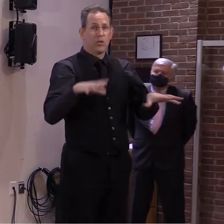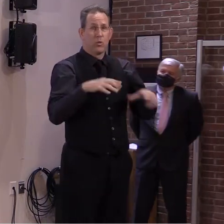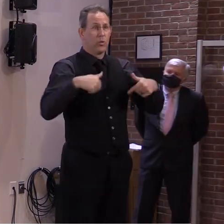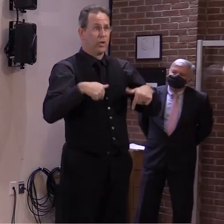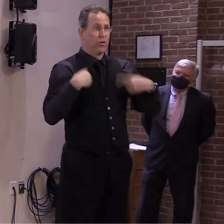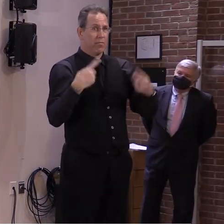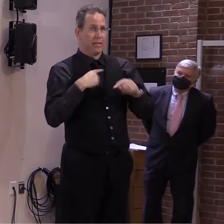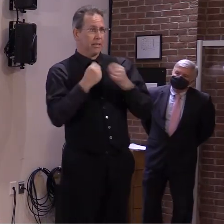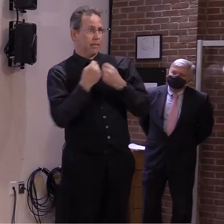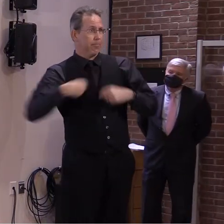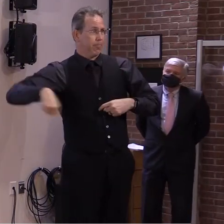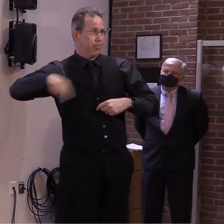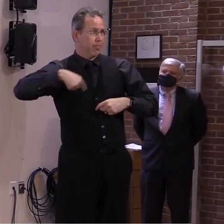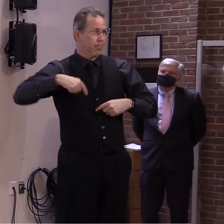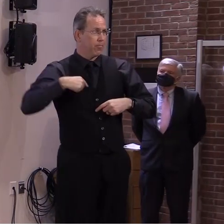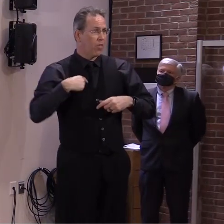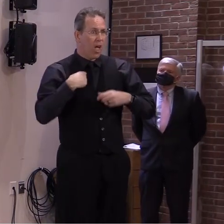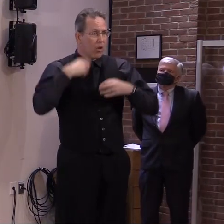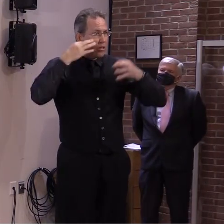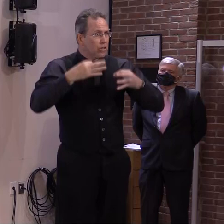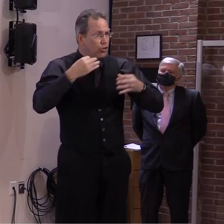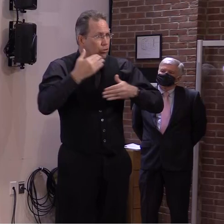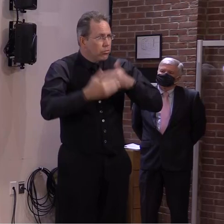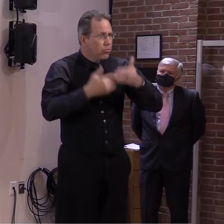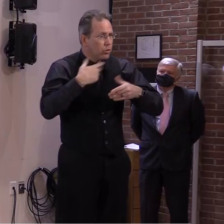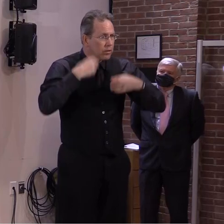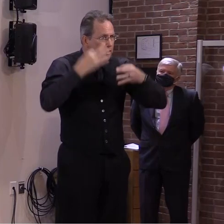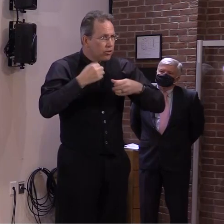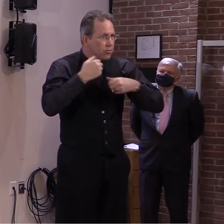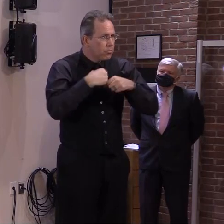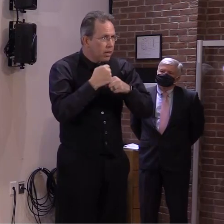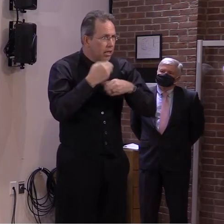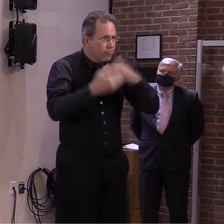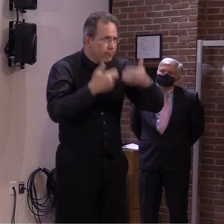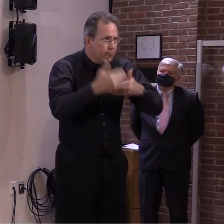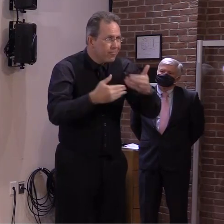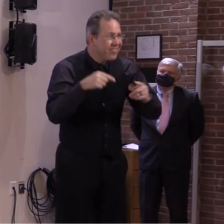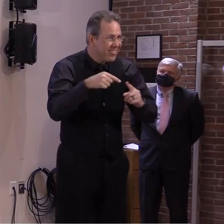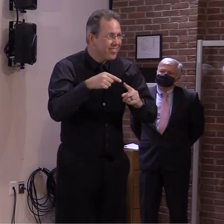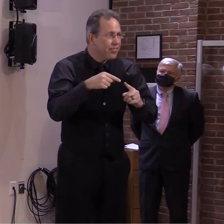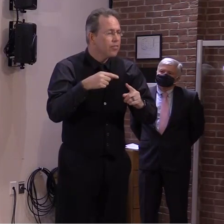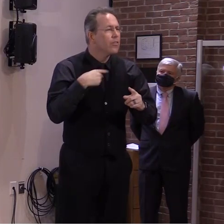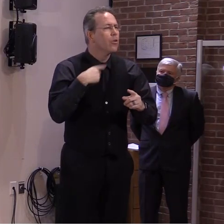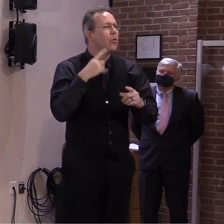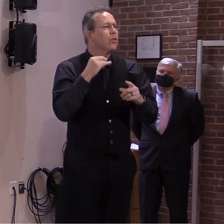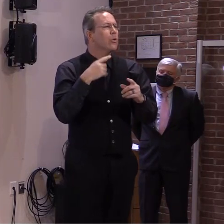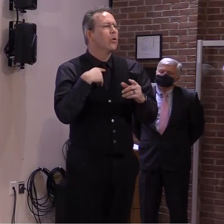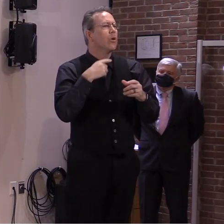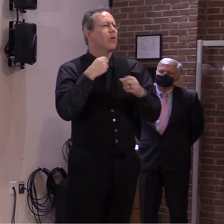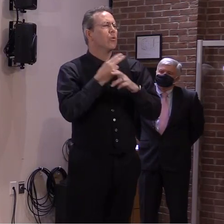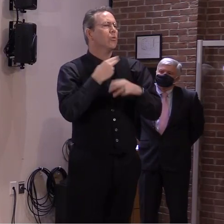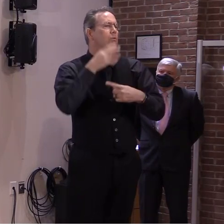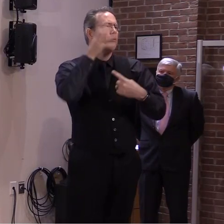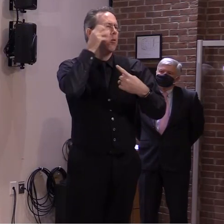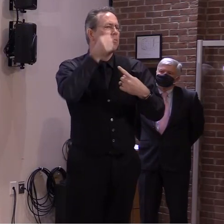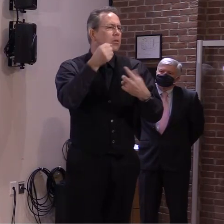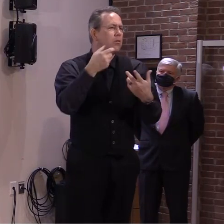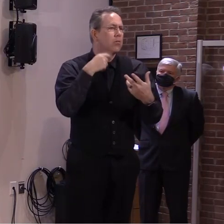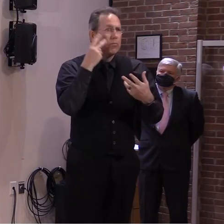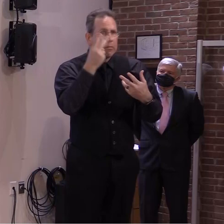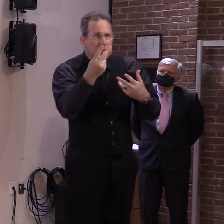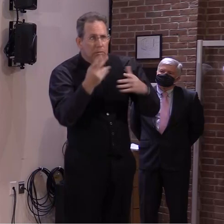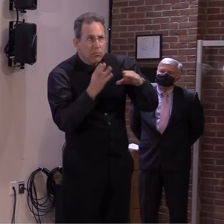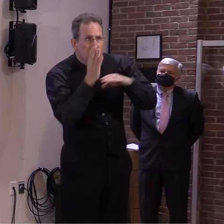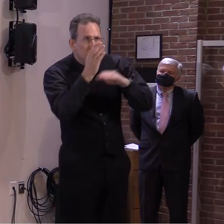of that nature, anything we do, we reserve the right to utilize some common sense and reserve the right